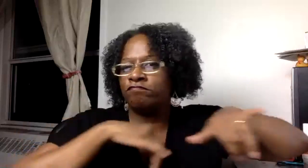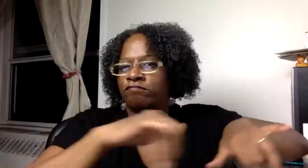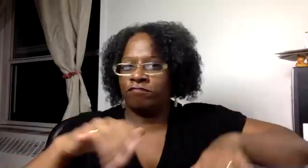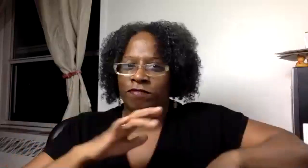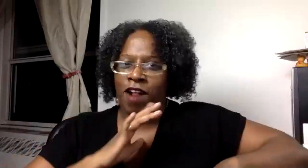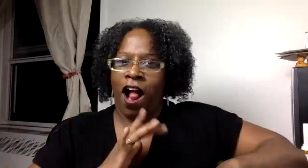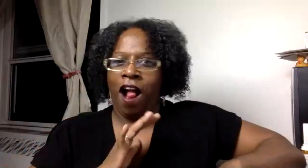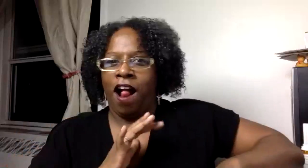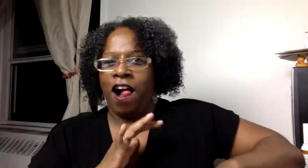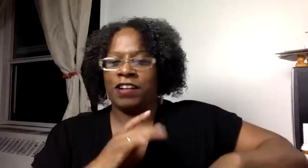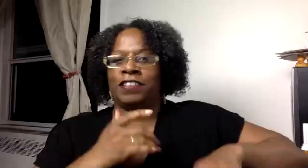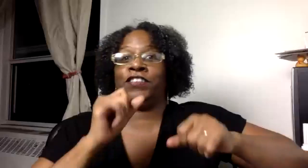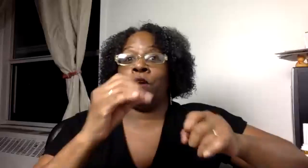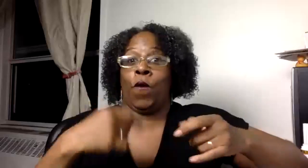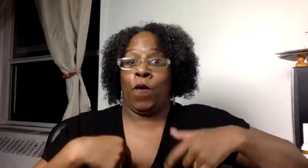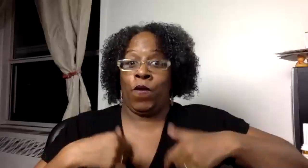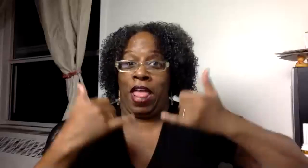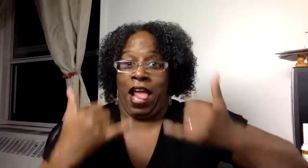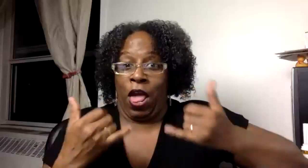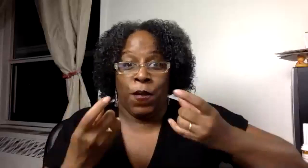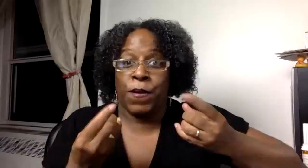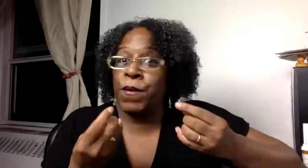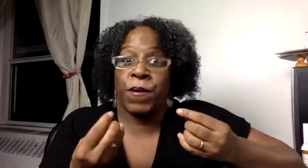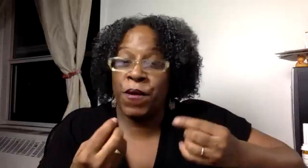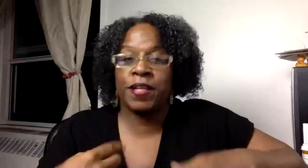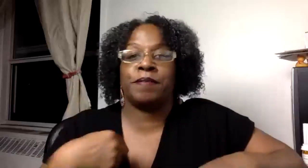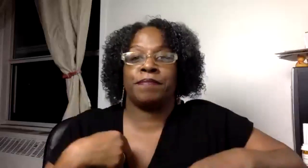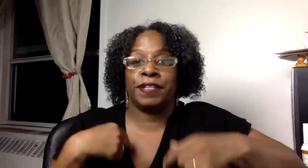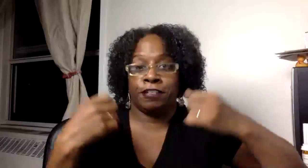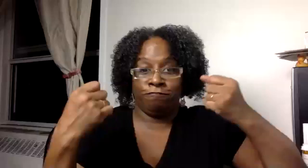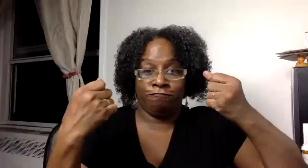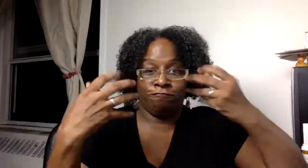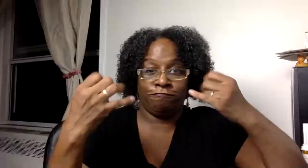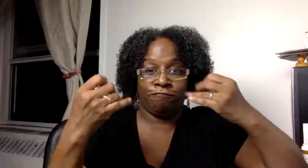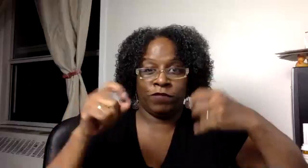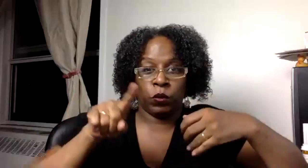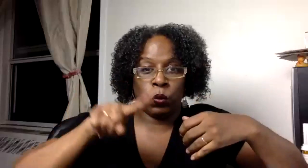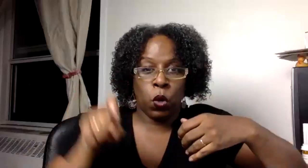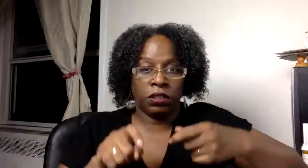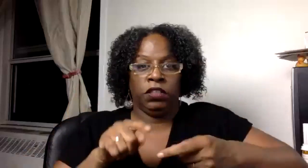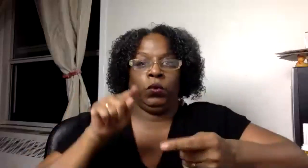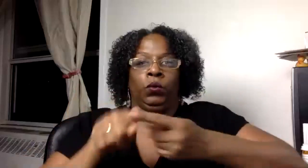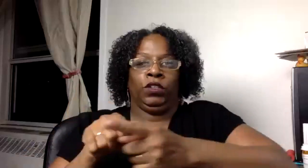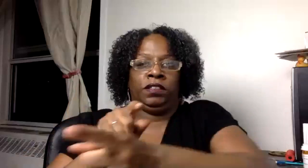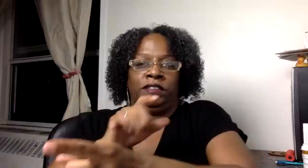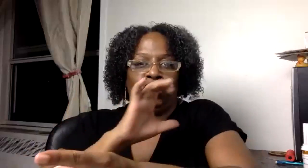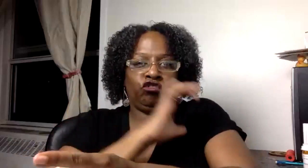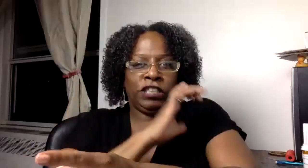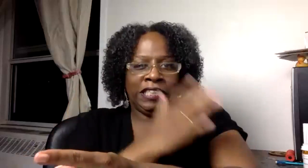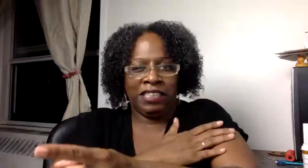deaf-blind community has been put together and kept together. It's really great. And so what we've been doing is that I've been signing